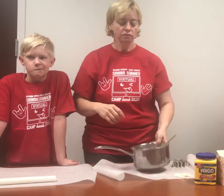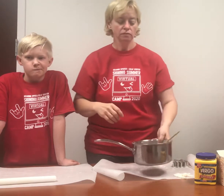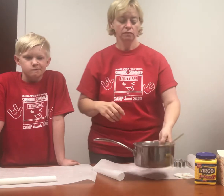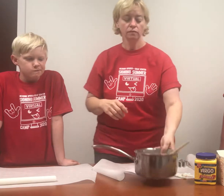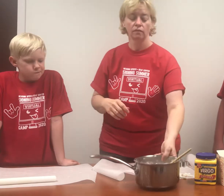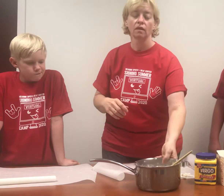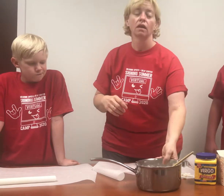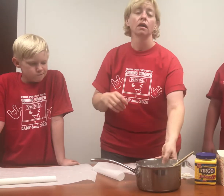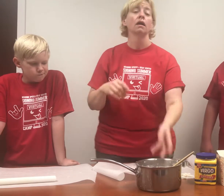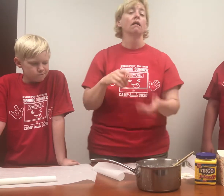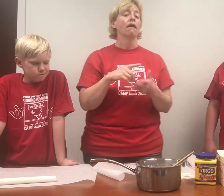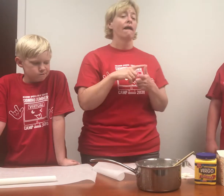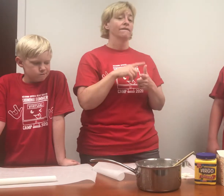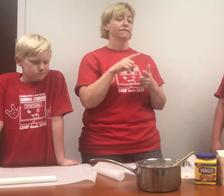It will become a little bit more thick.